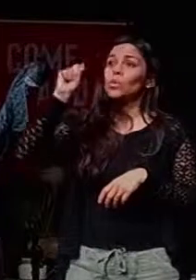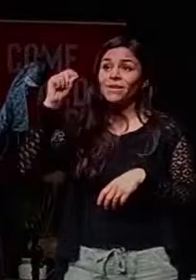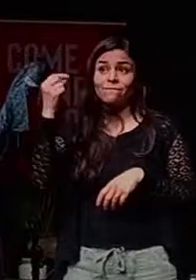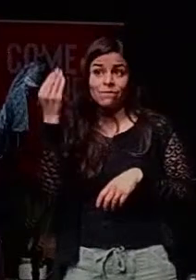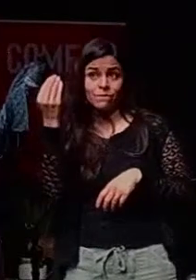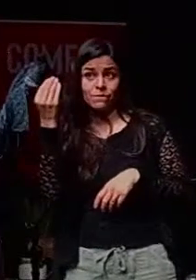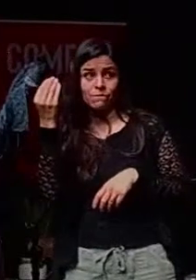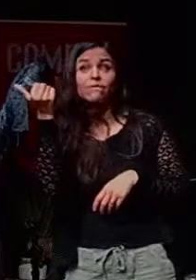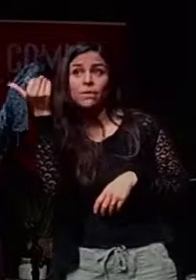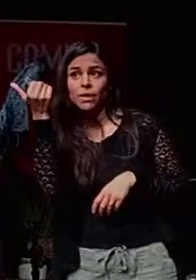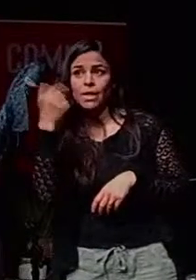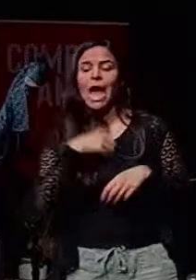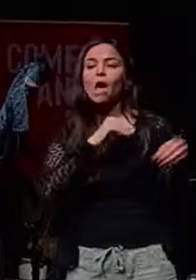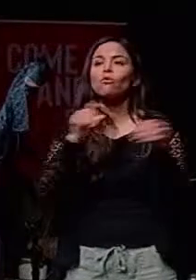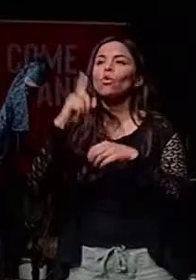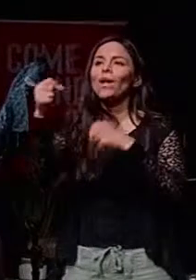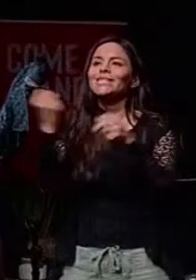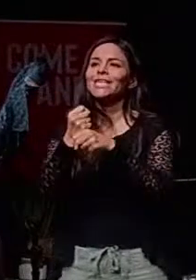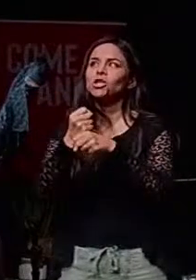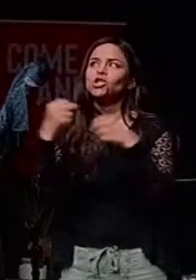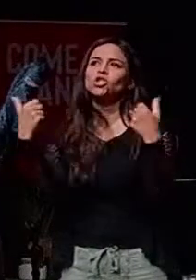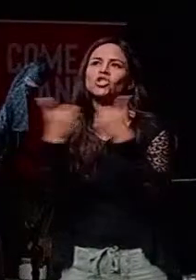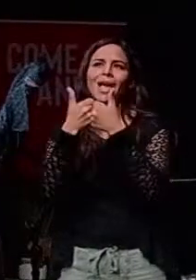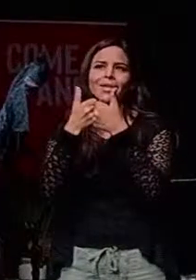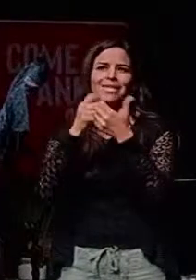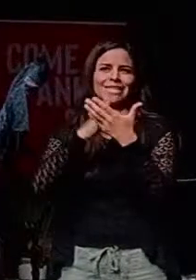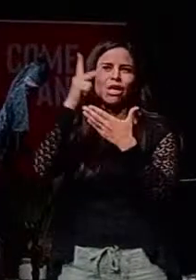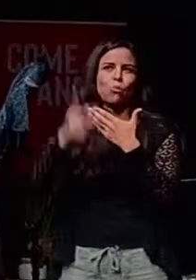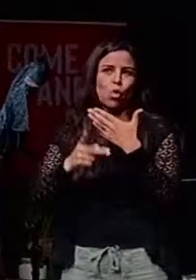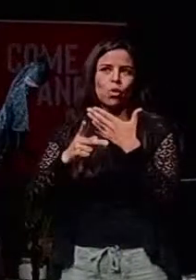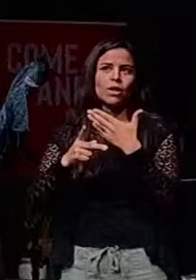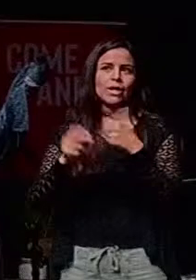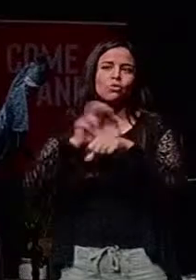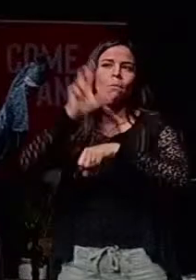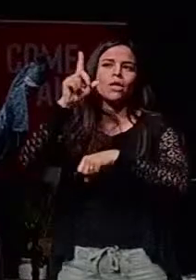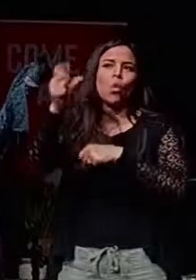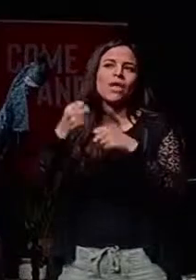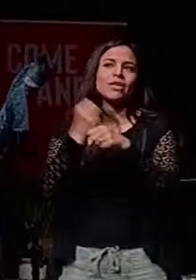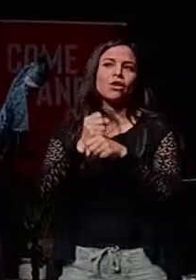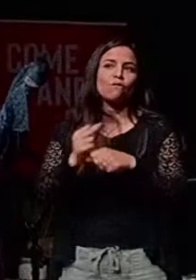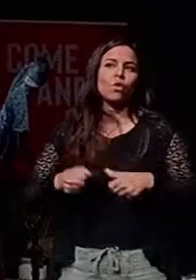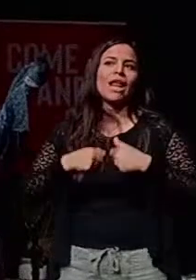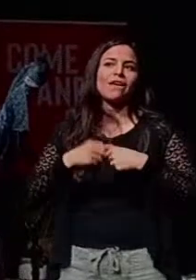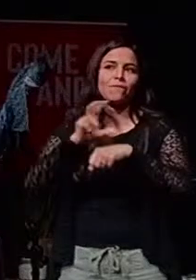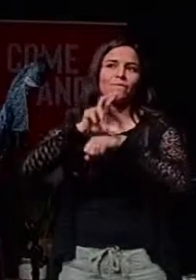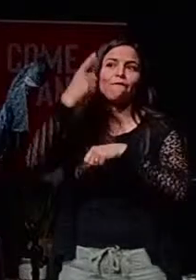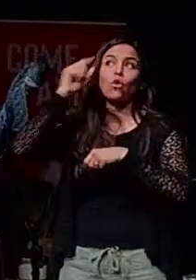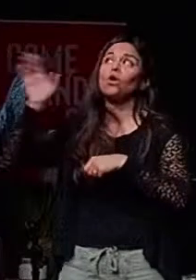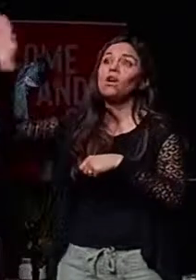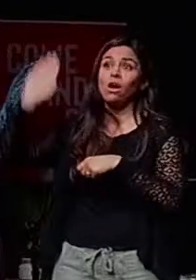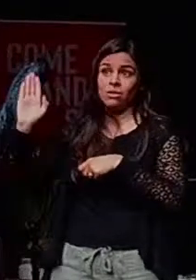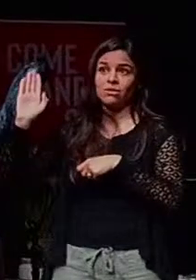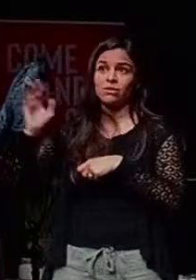moved for a 1 year challenge, actually, which is a program where you devote 1 year of your life to God. And so I moved